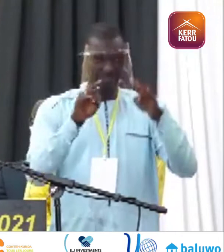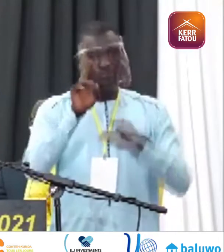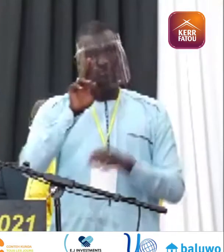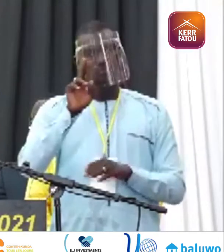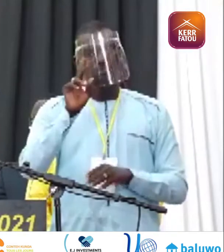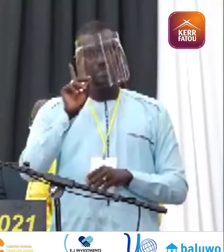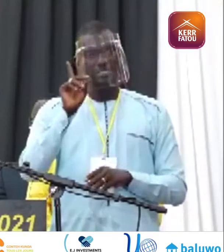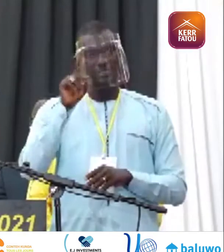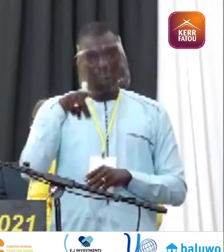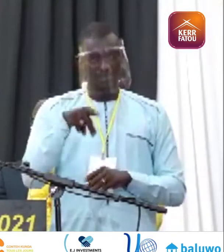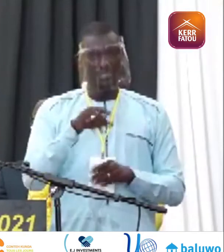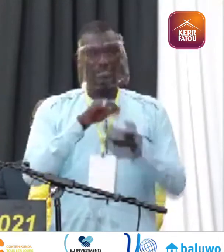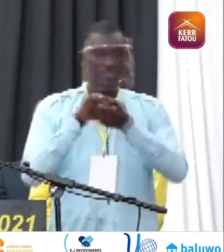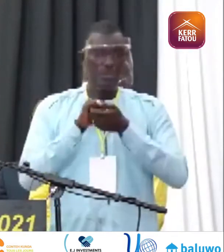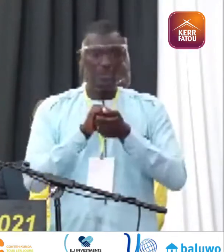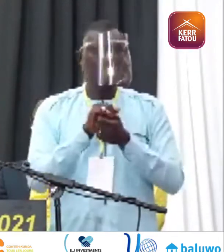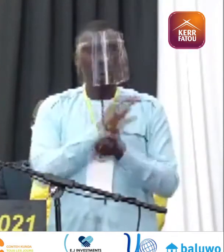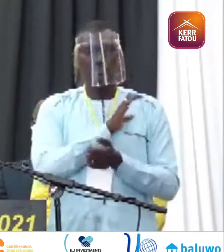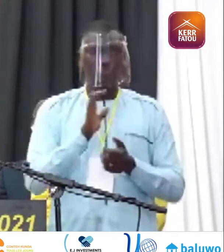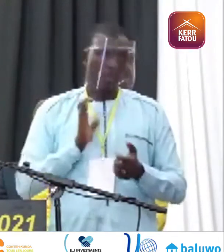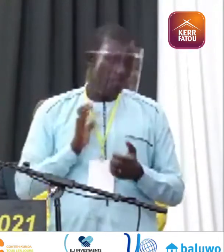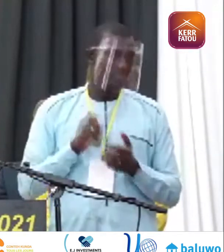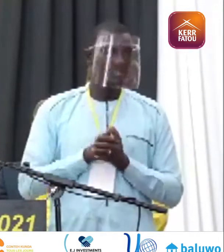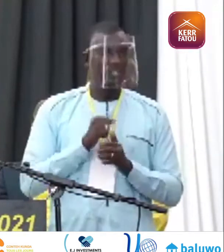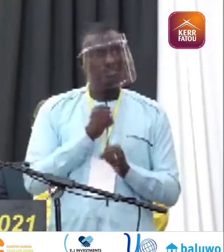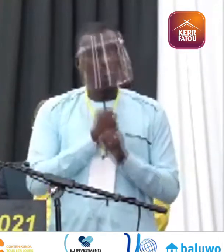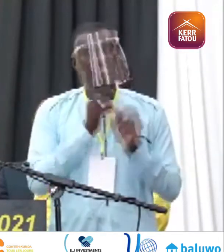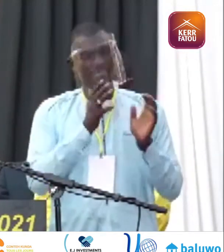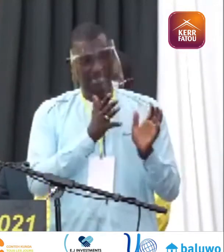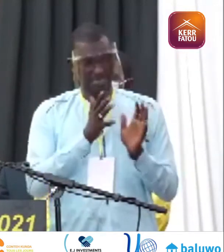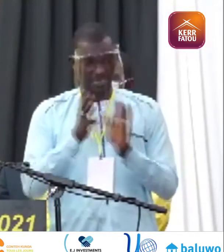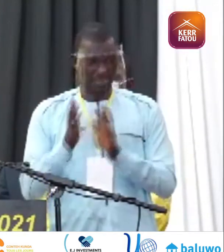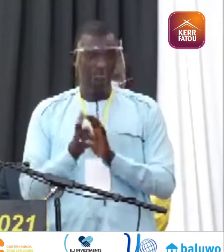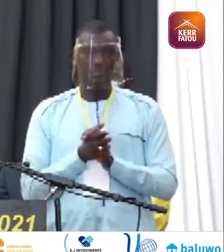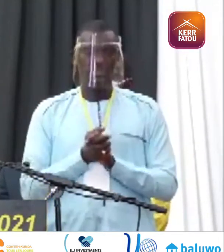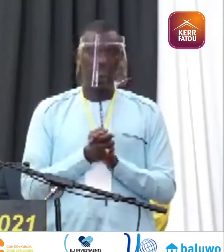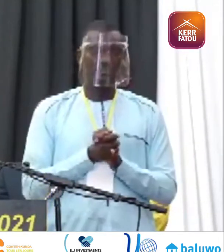the organizing committee that really arranged